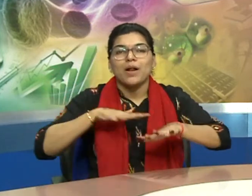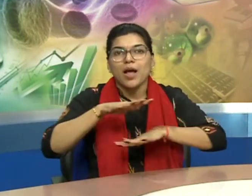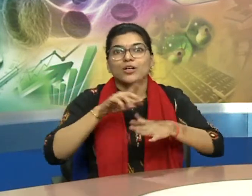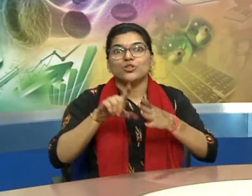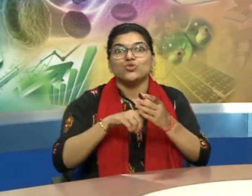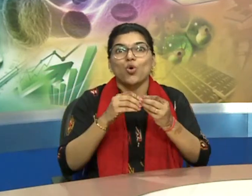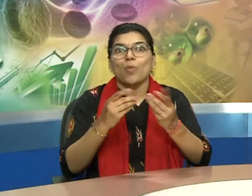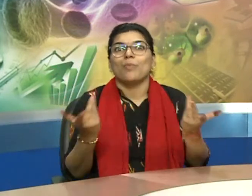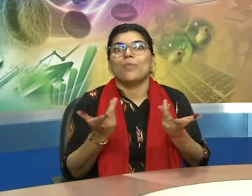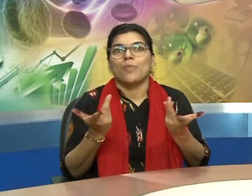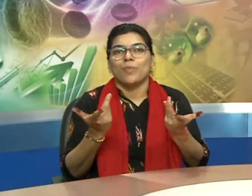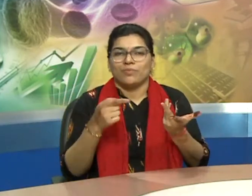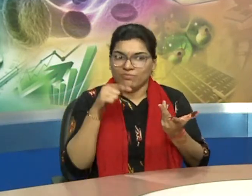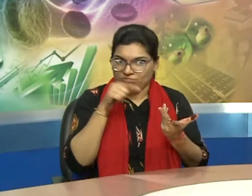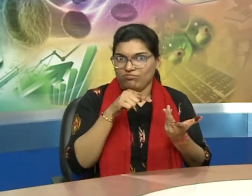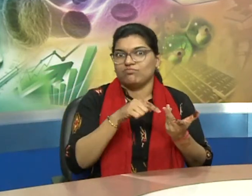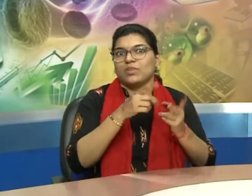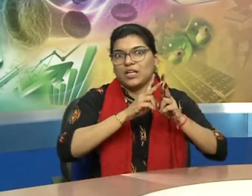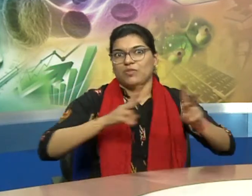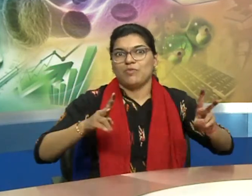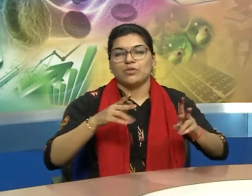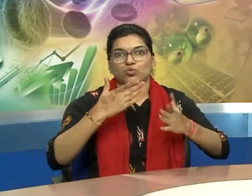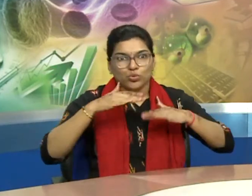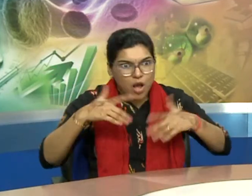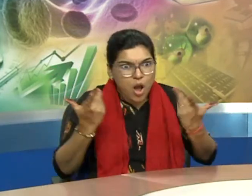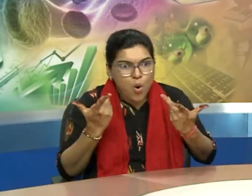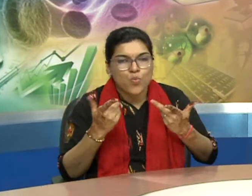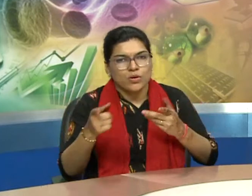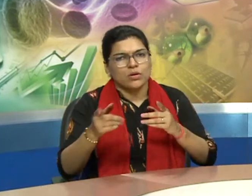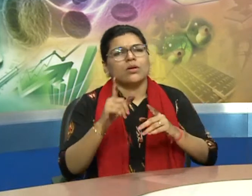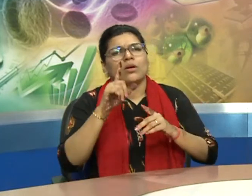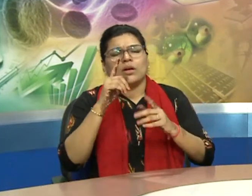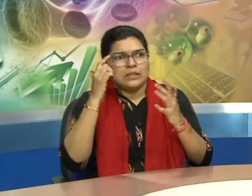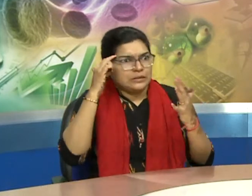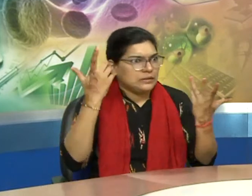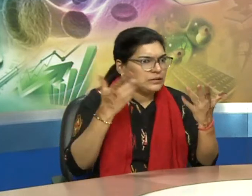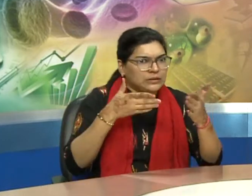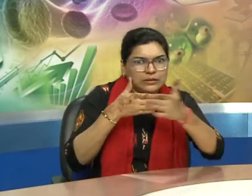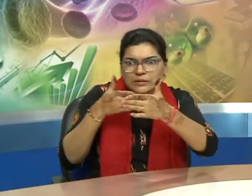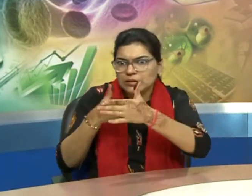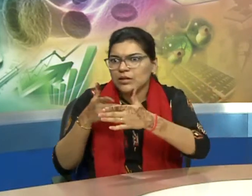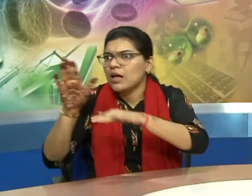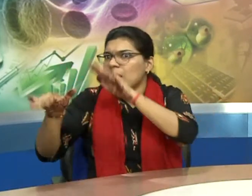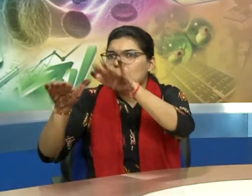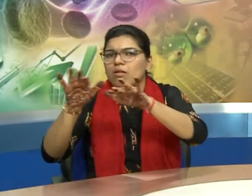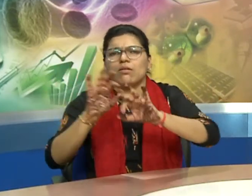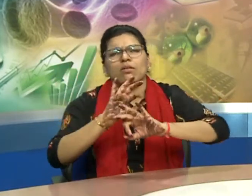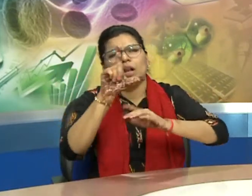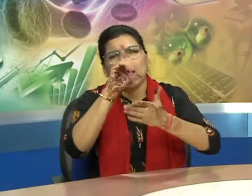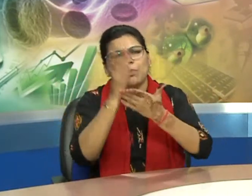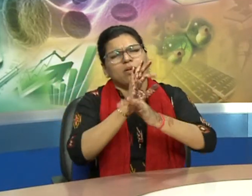there is a higher level of intelligence is required. So to prepare students